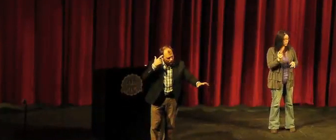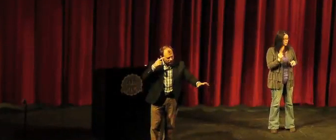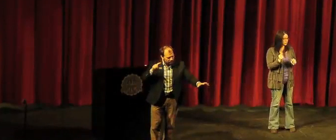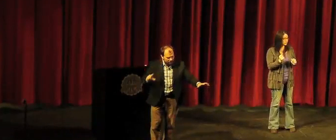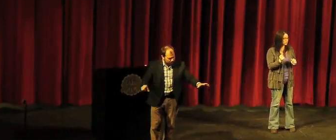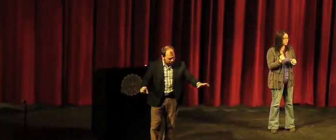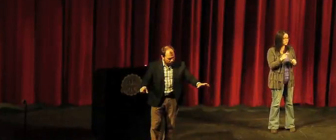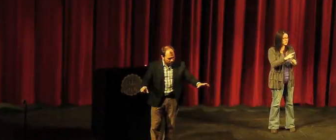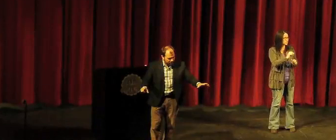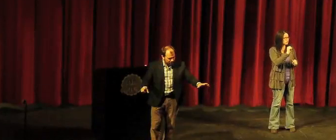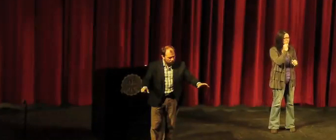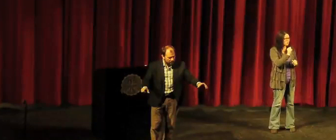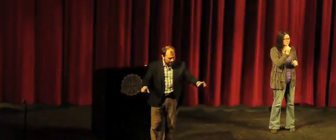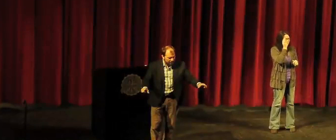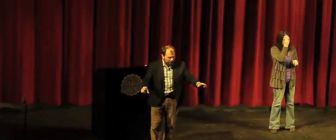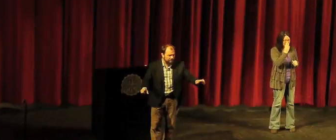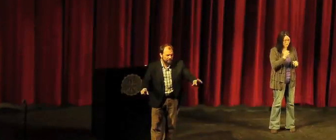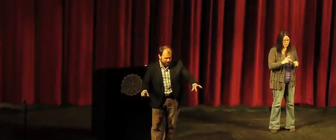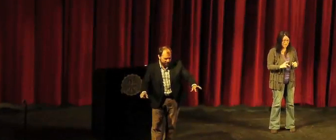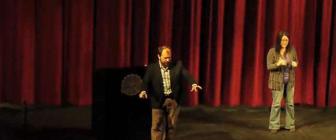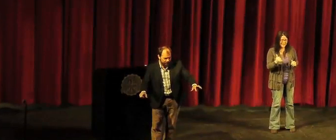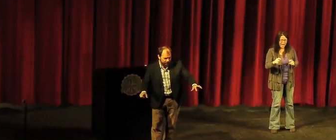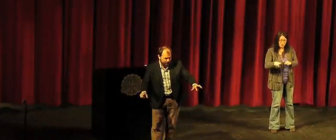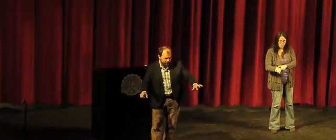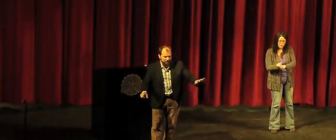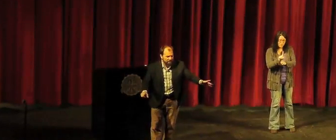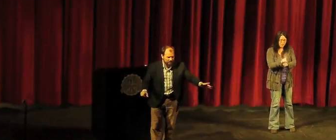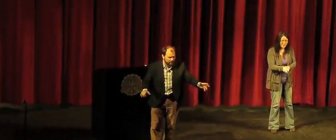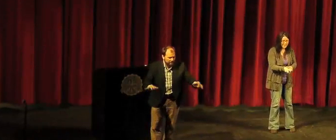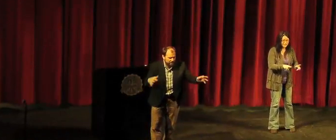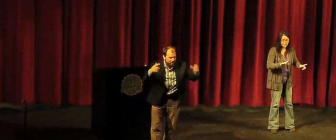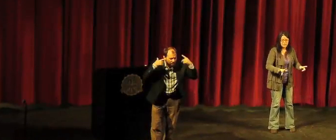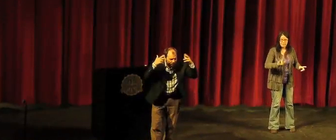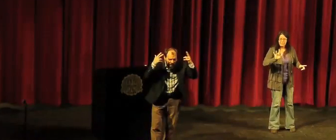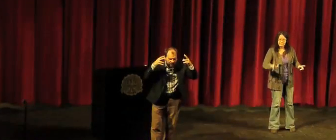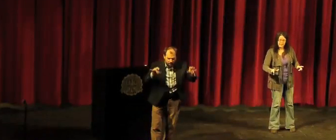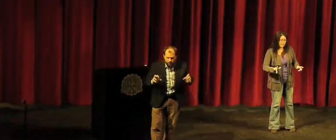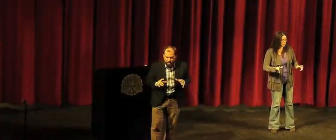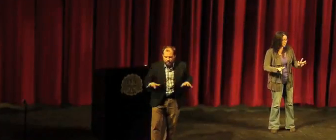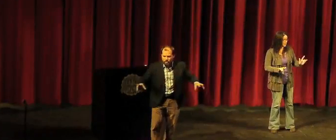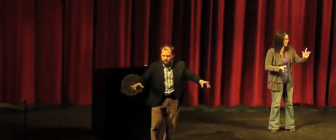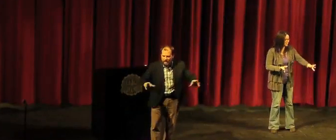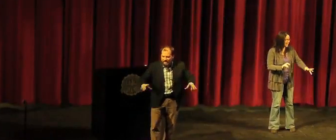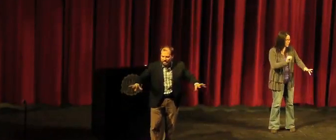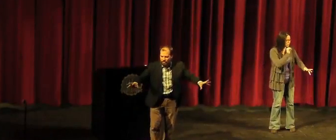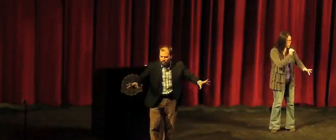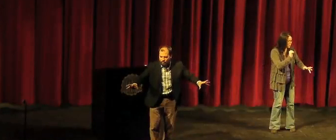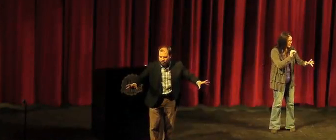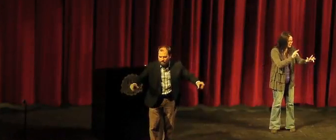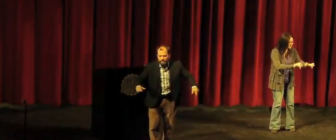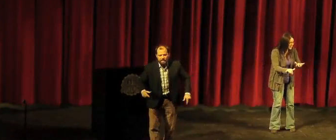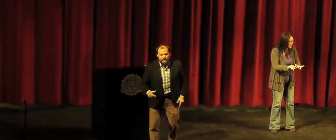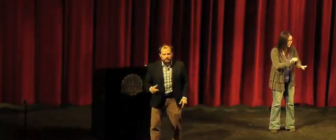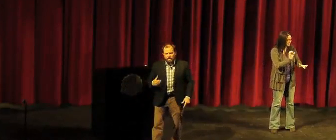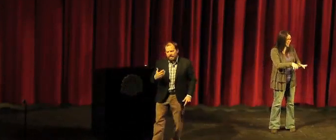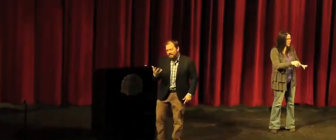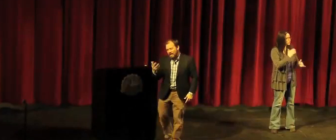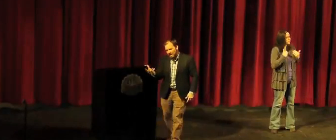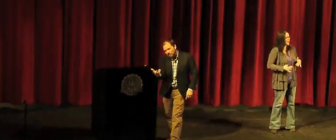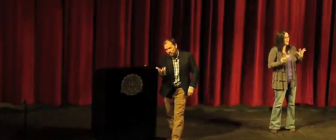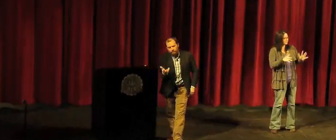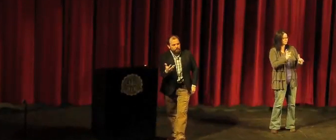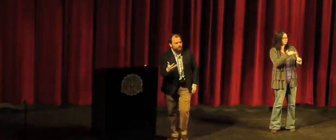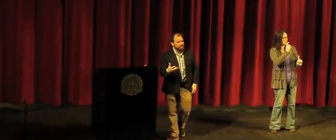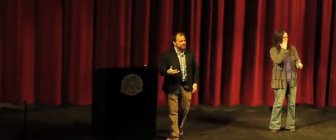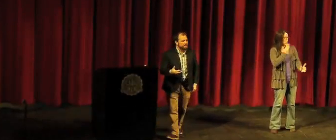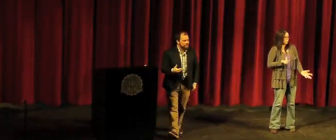don't cognitively process, okay, now I need to put this finger here and this, right? I mean, you're not thinking through it. Your body knows. And that's